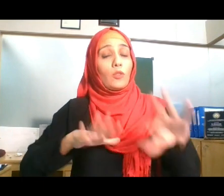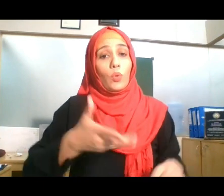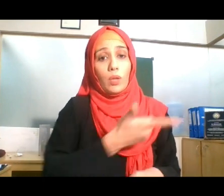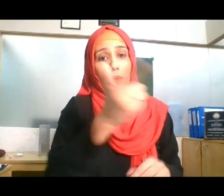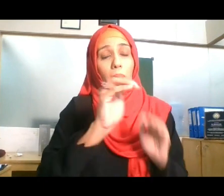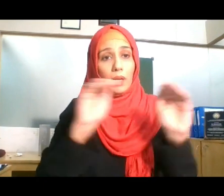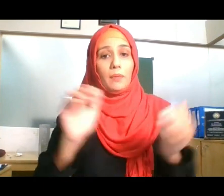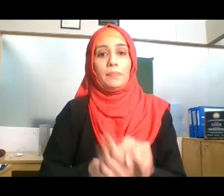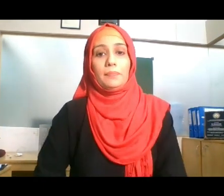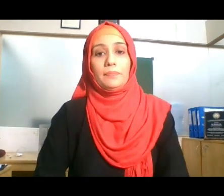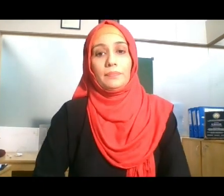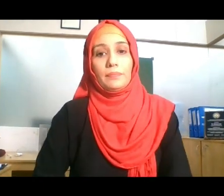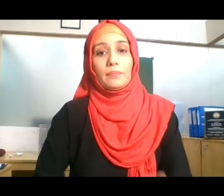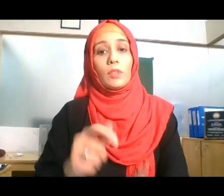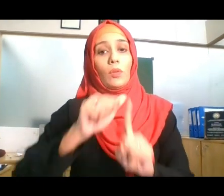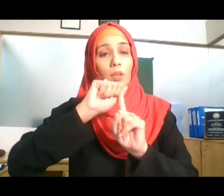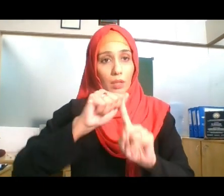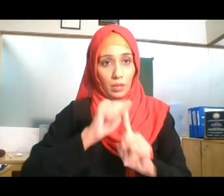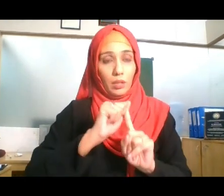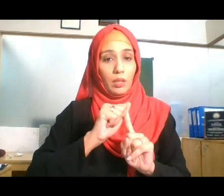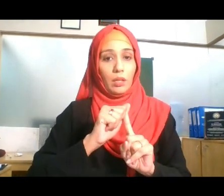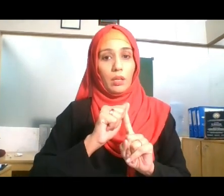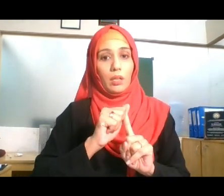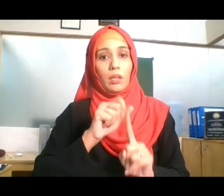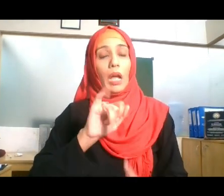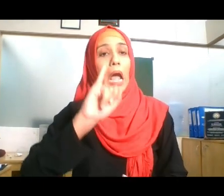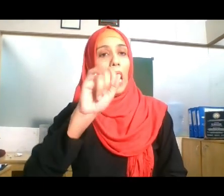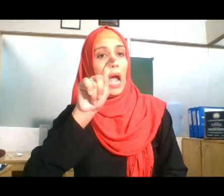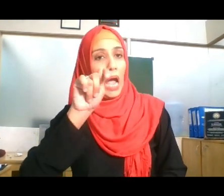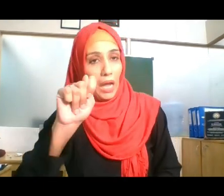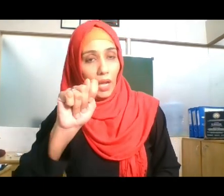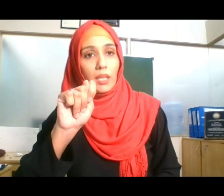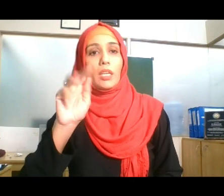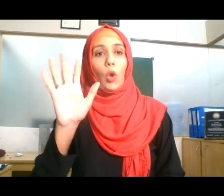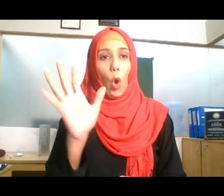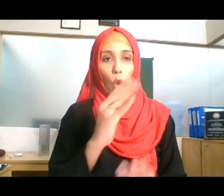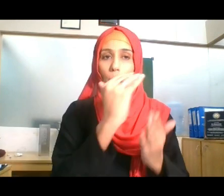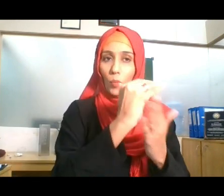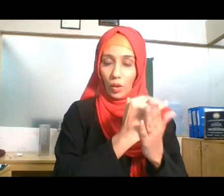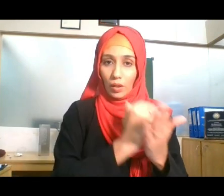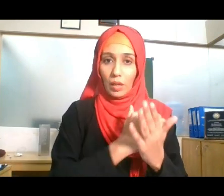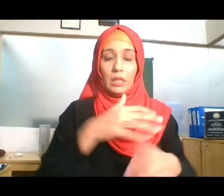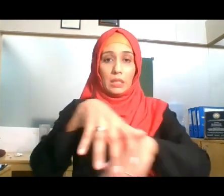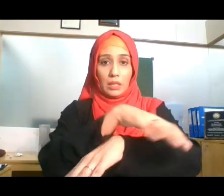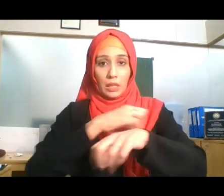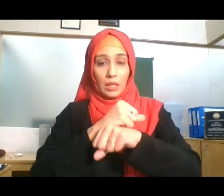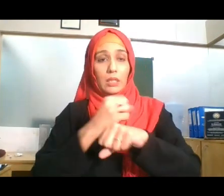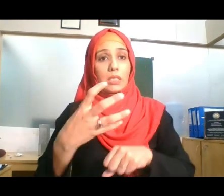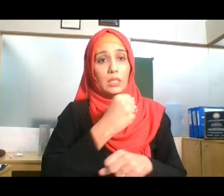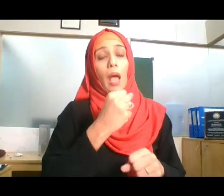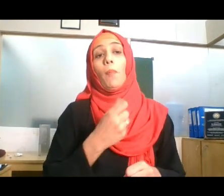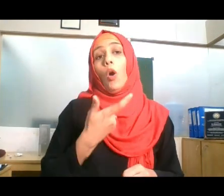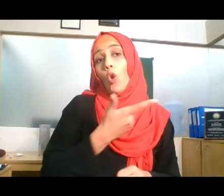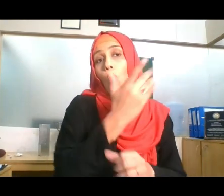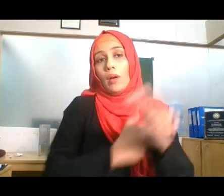persons. We need to develop more IT resources and impart skills in differently able persons